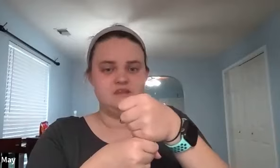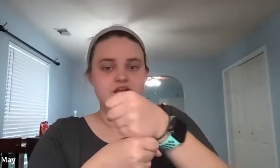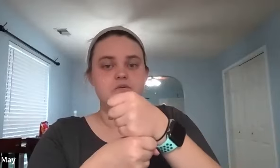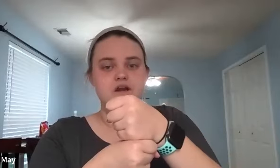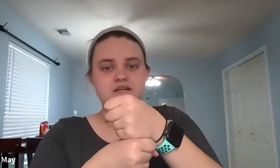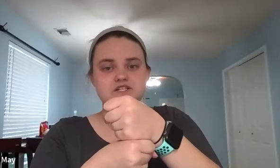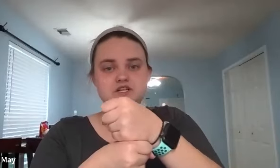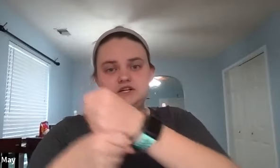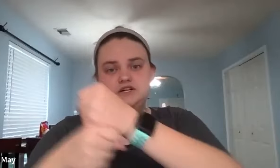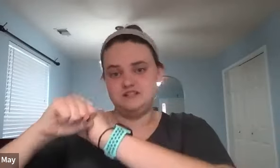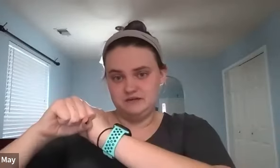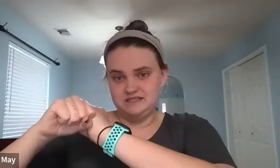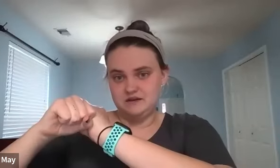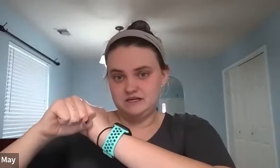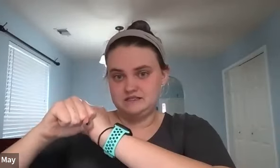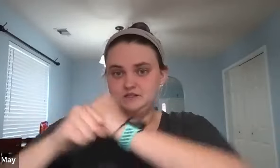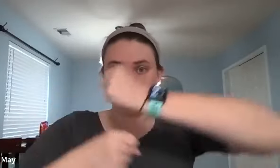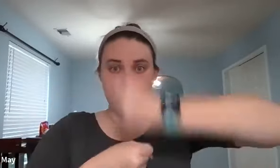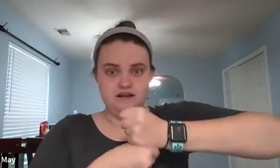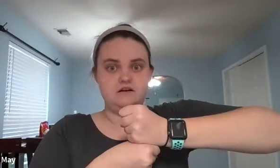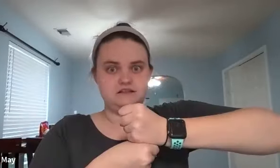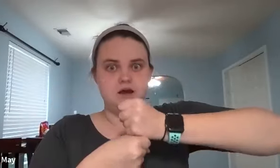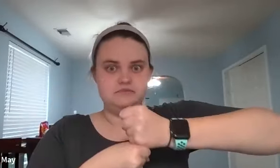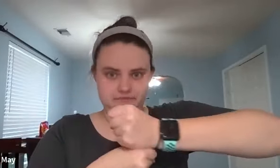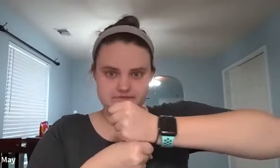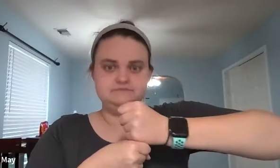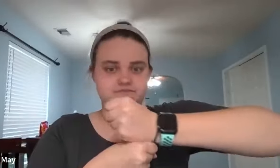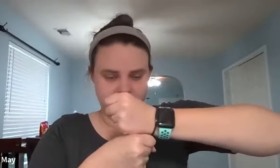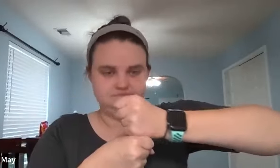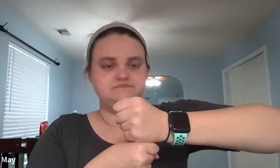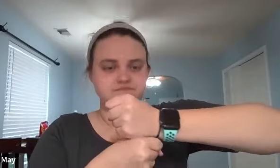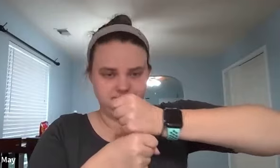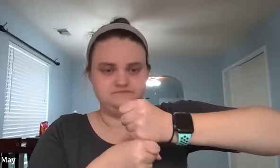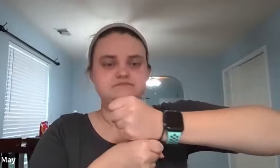And you want to make sure you're not doing it sideways. You want it on top. And